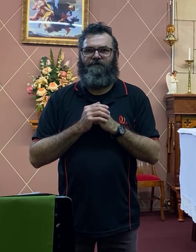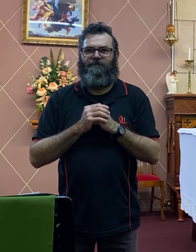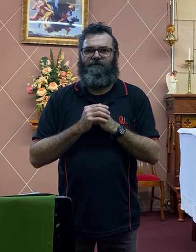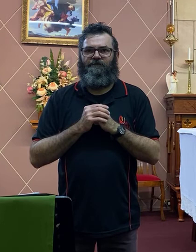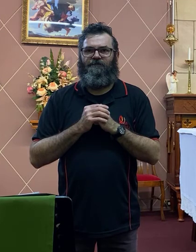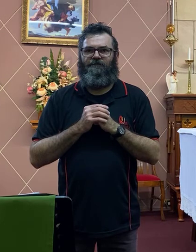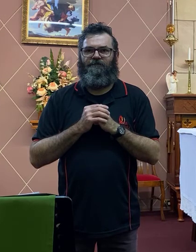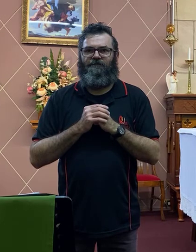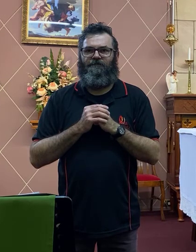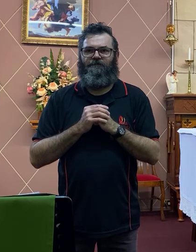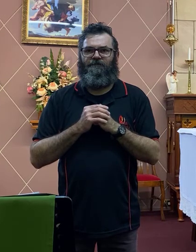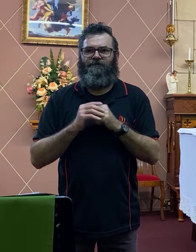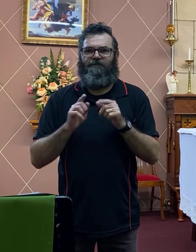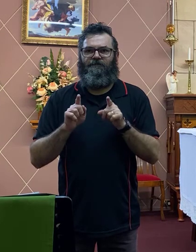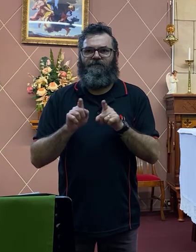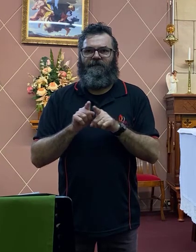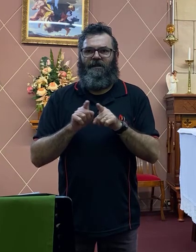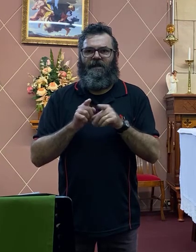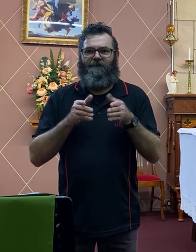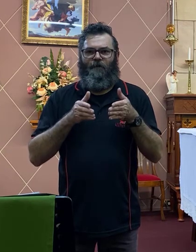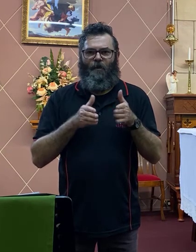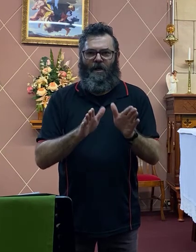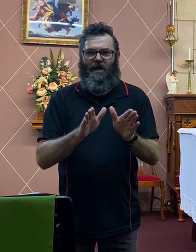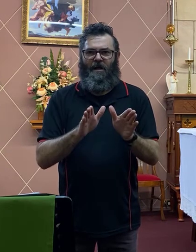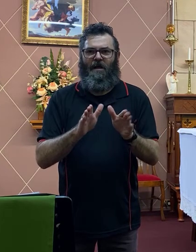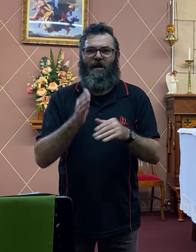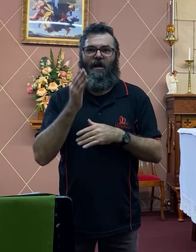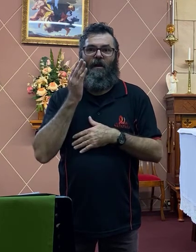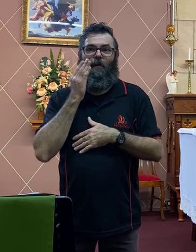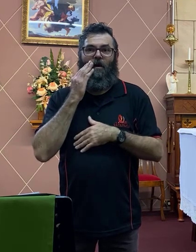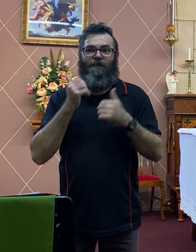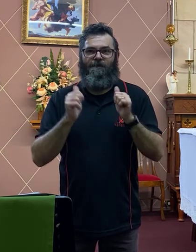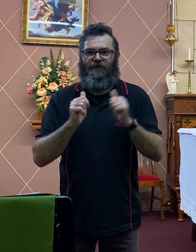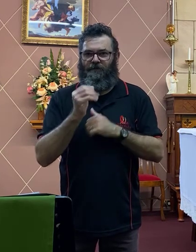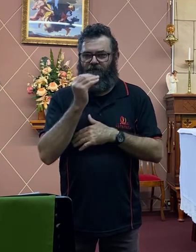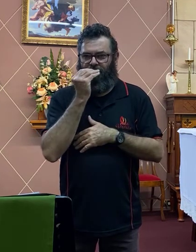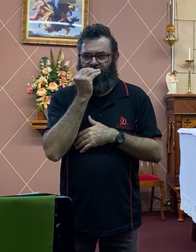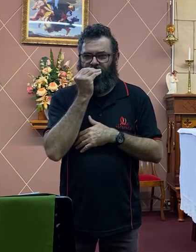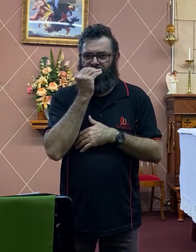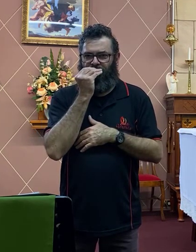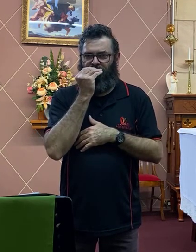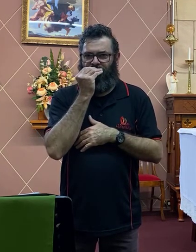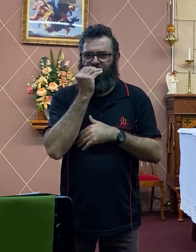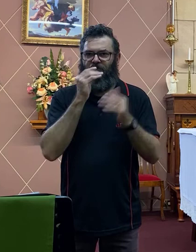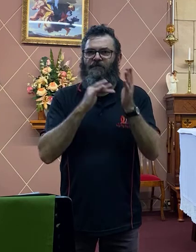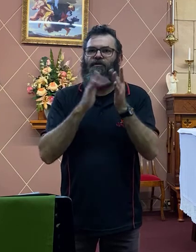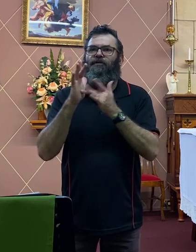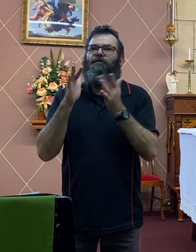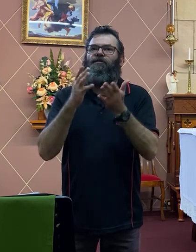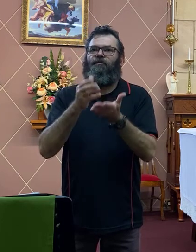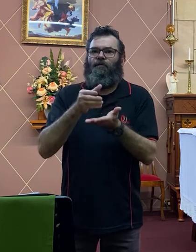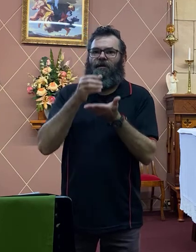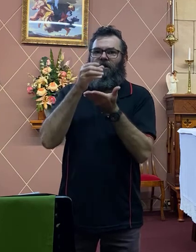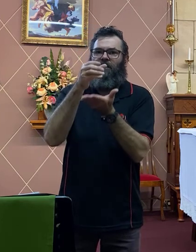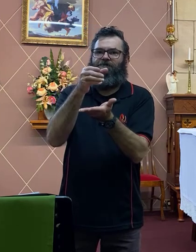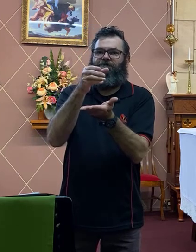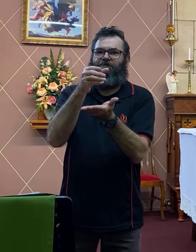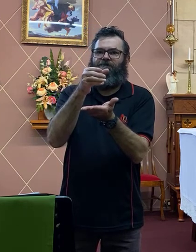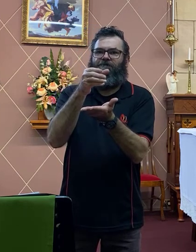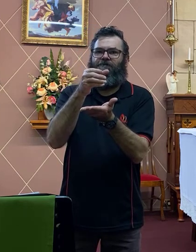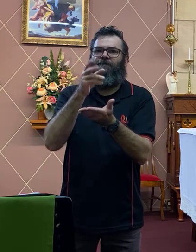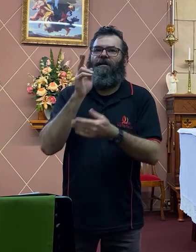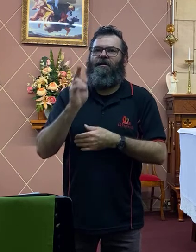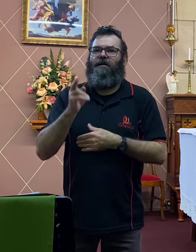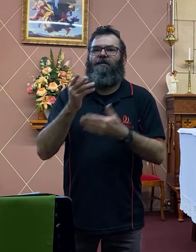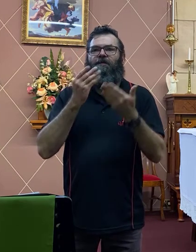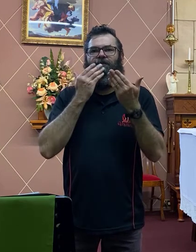In a similar way, when supper was ended, he took the chalice, and once more giving thanks, he